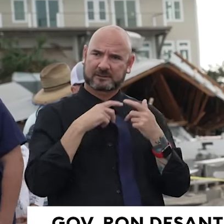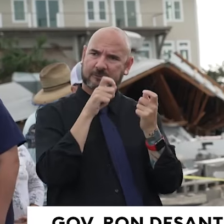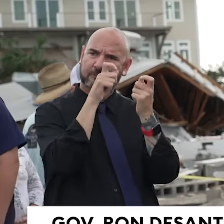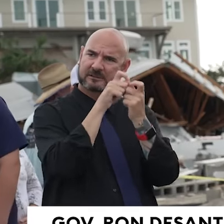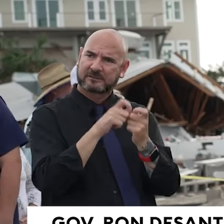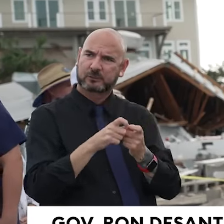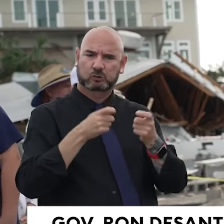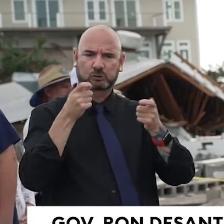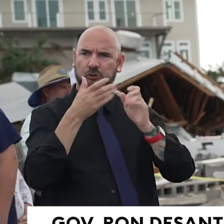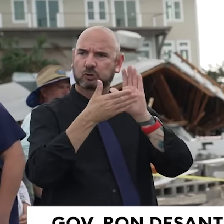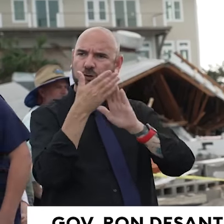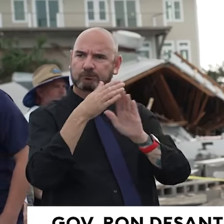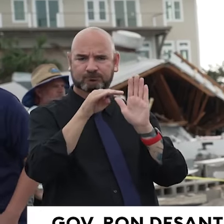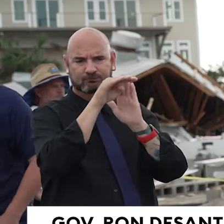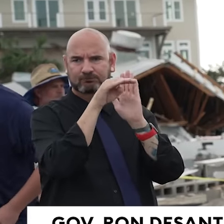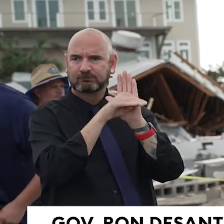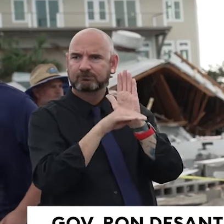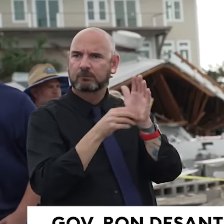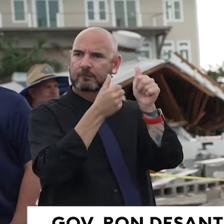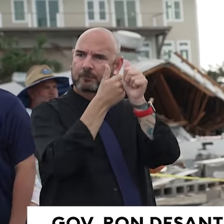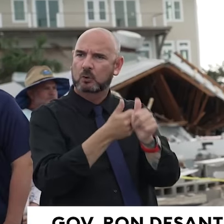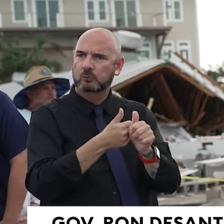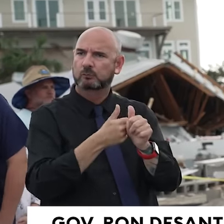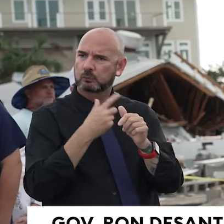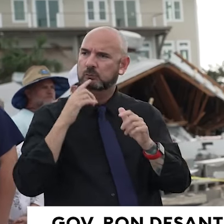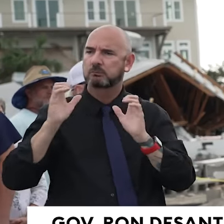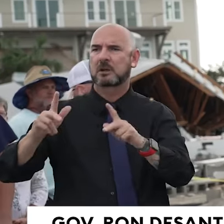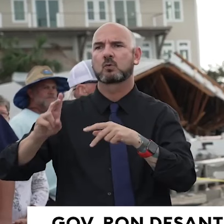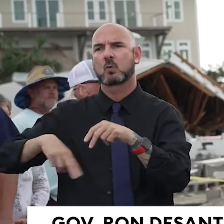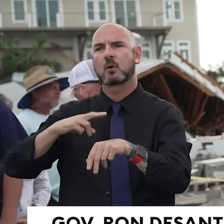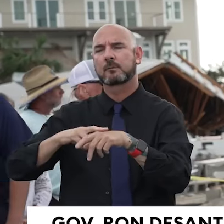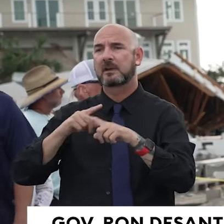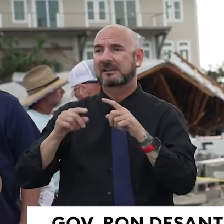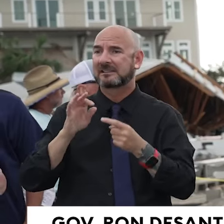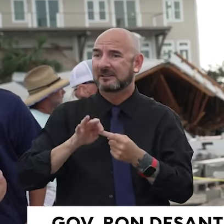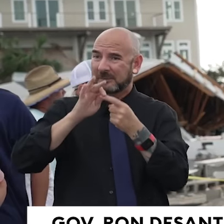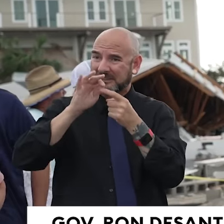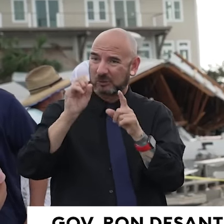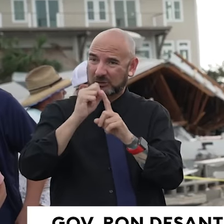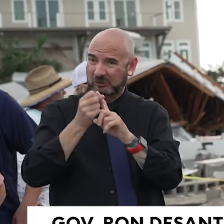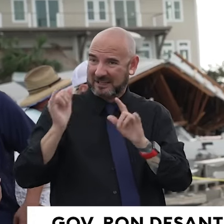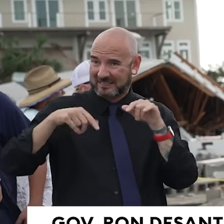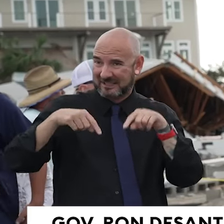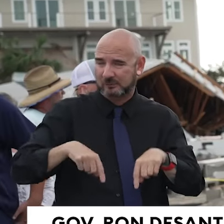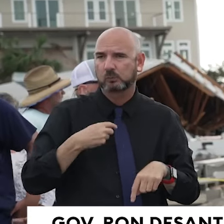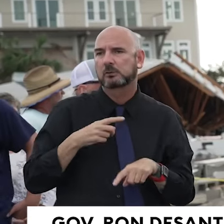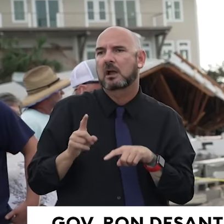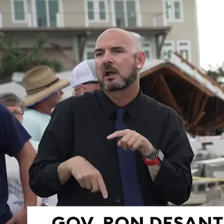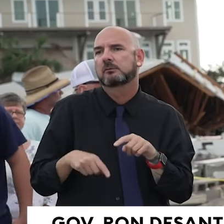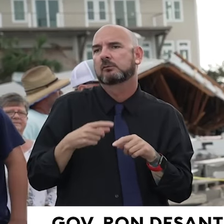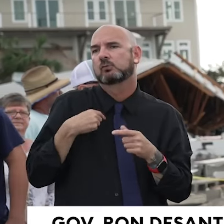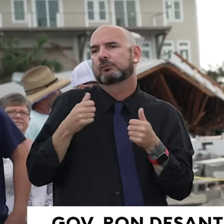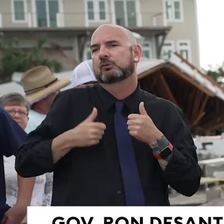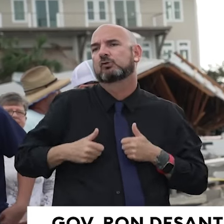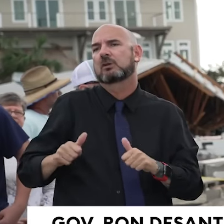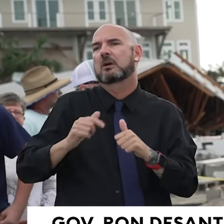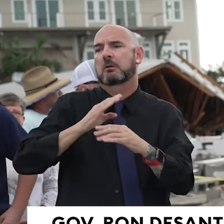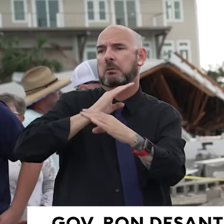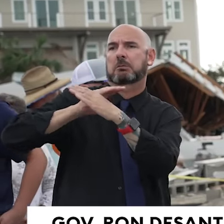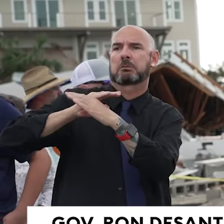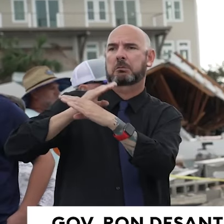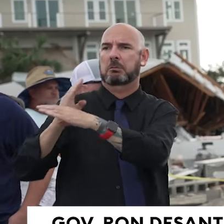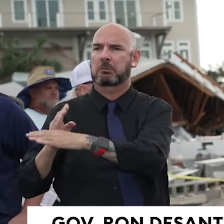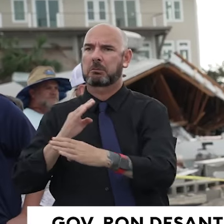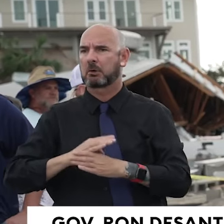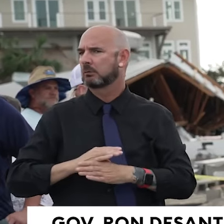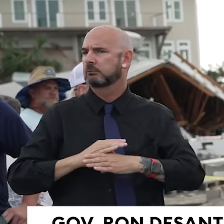normal life, fine. But when you have extenuating circumstances like this, we cannot try to prevent somebody from getting